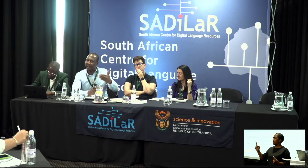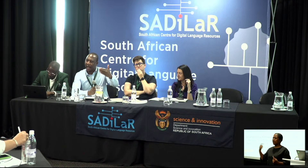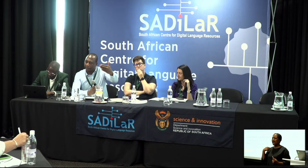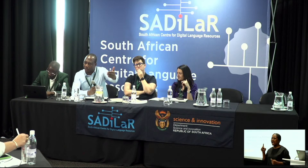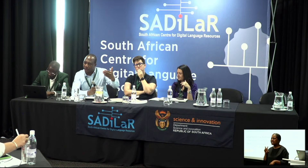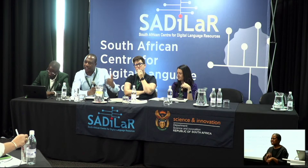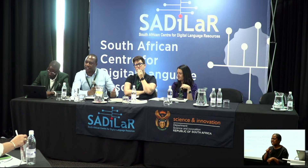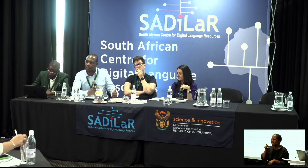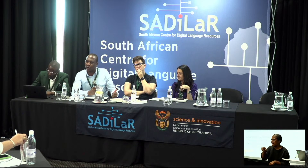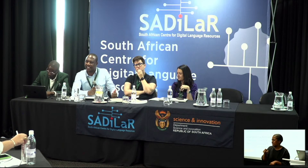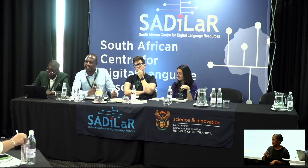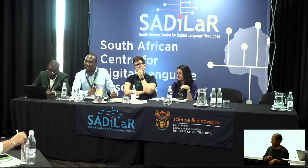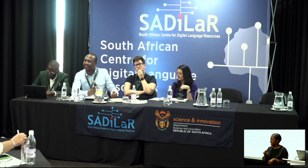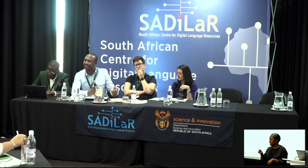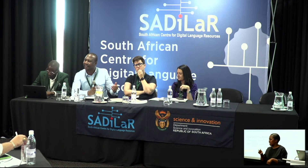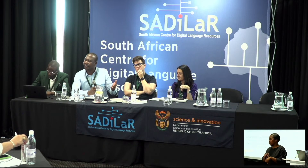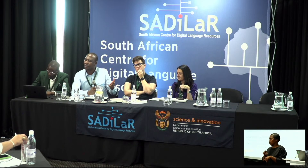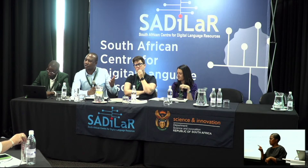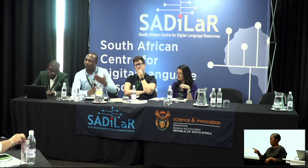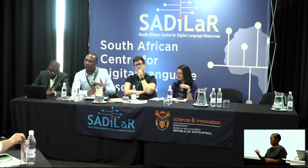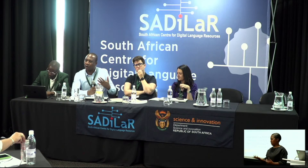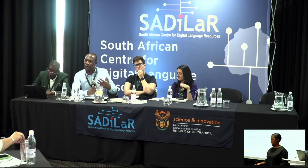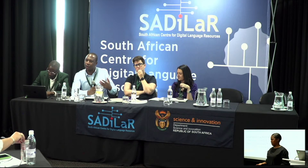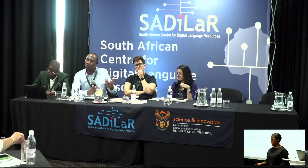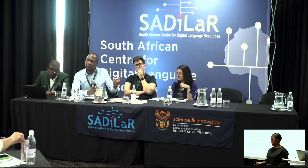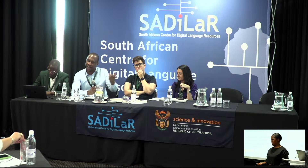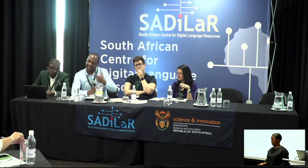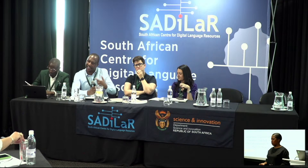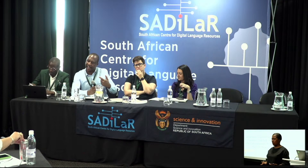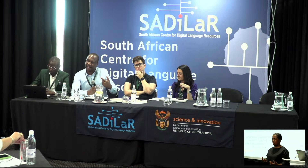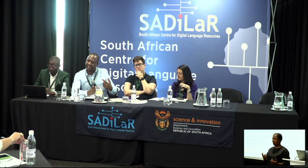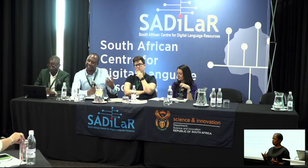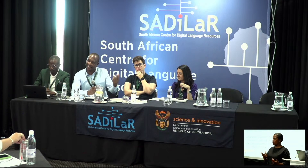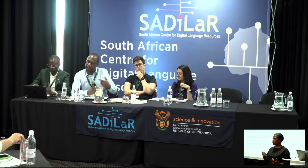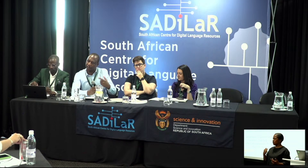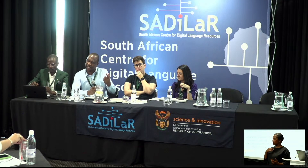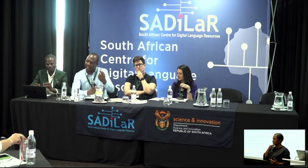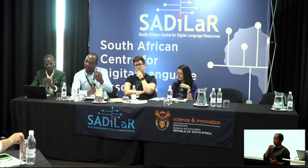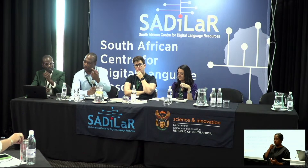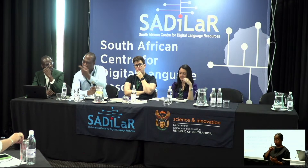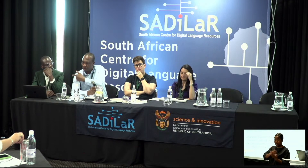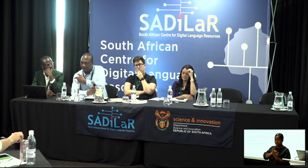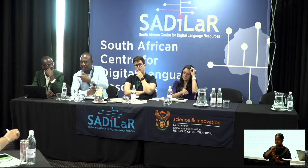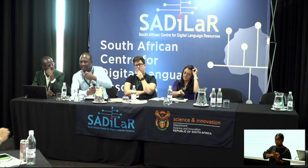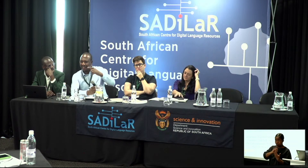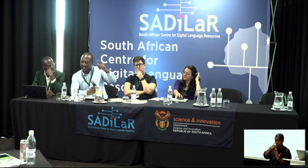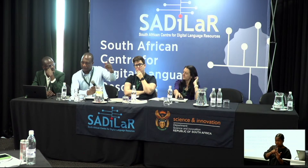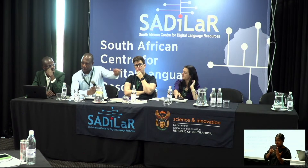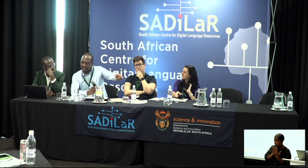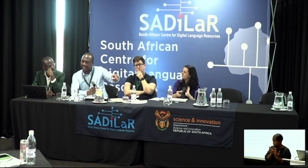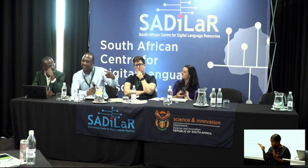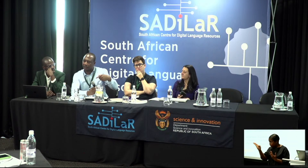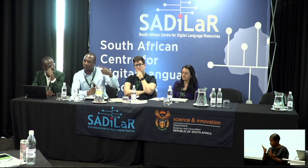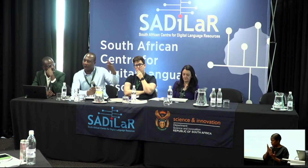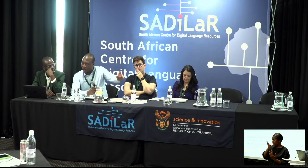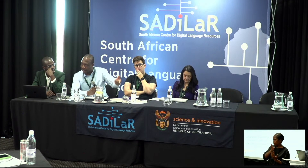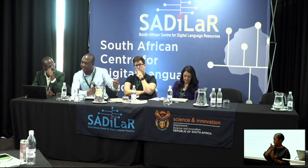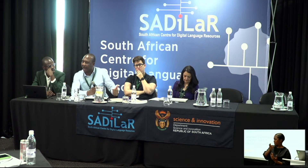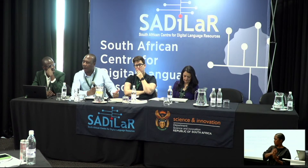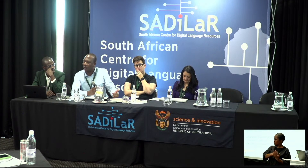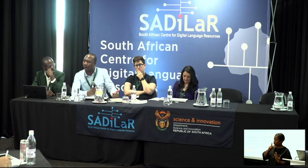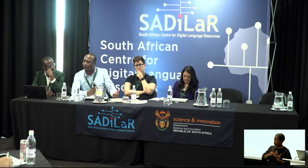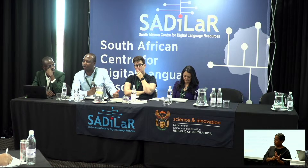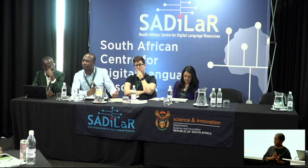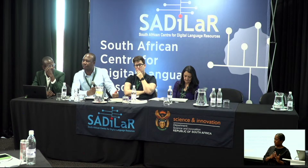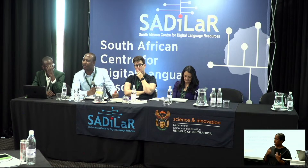say, I'm doing this project. So all we do, we redirect this person to the project that we are